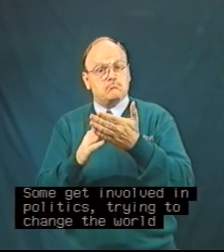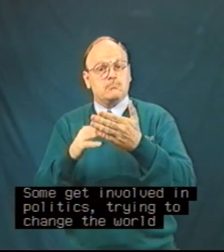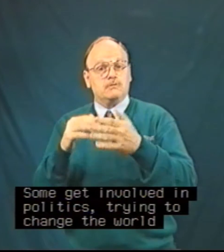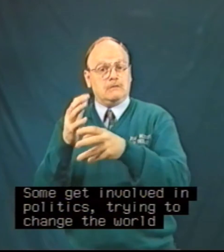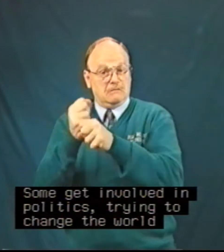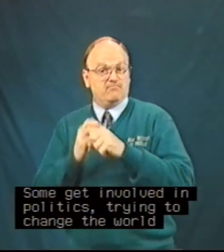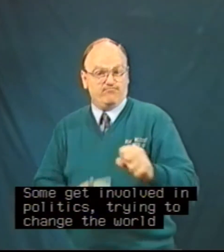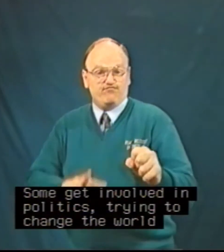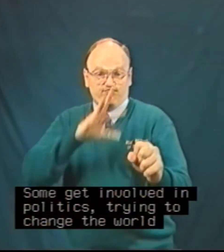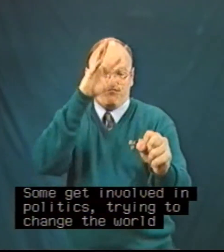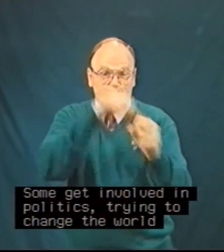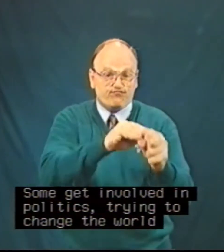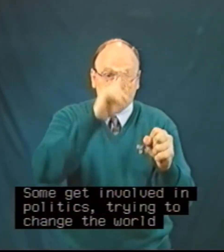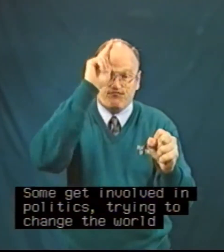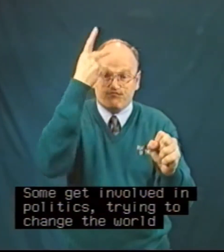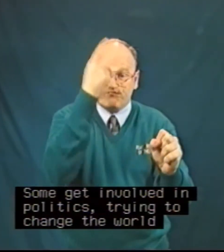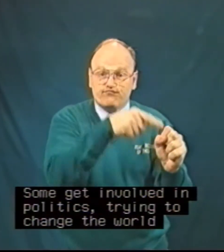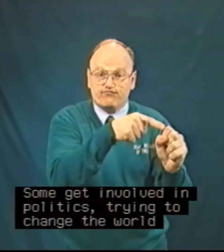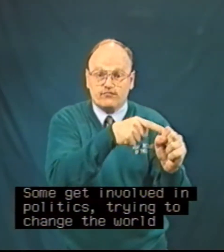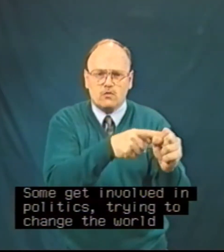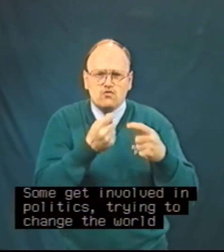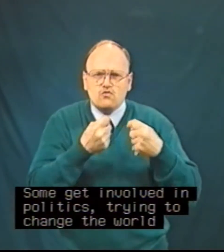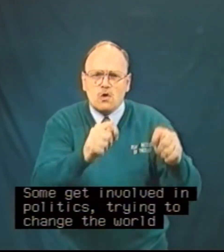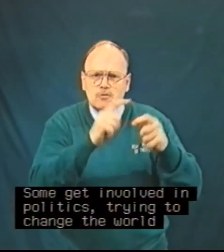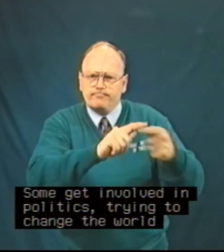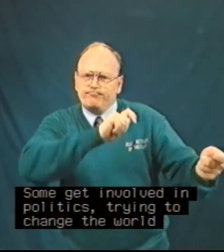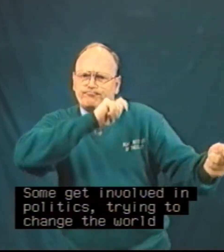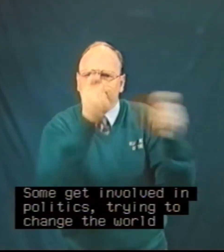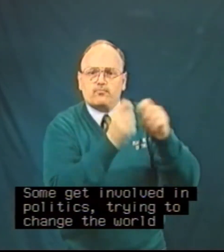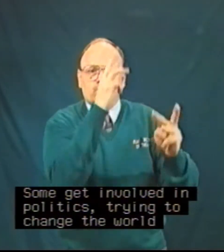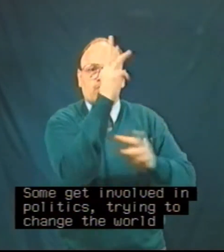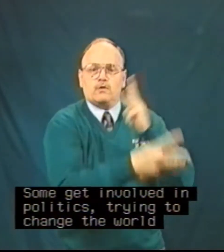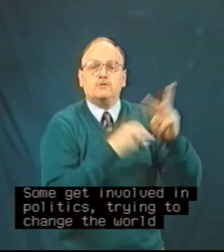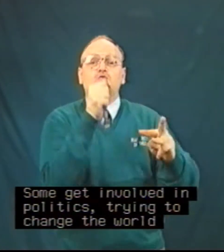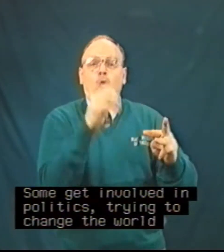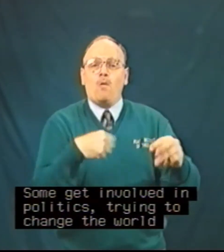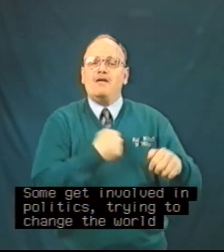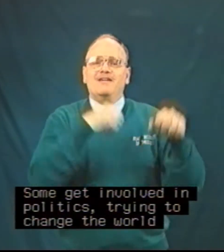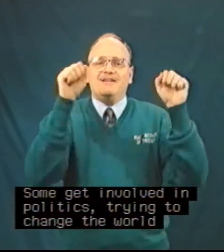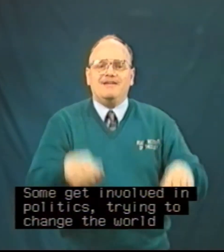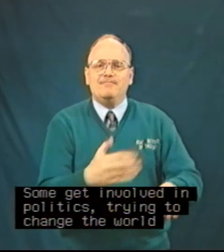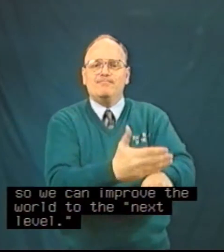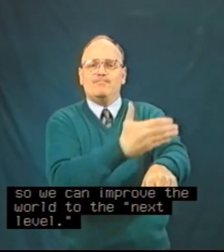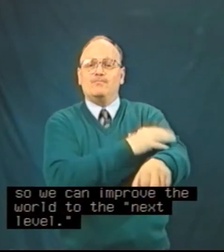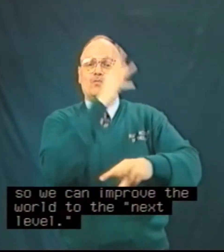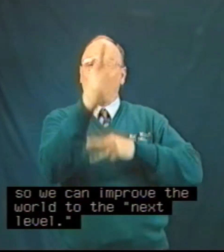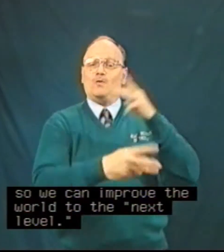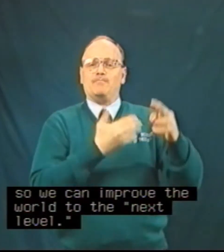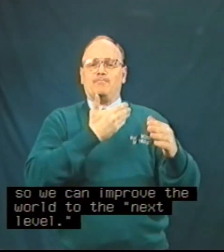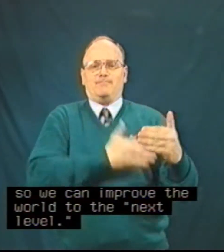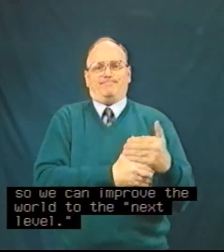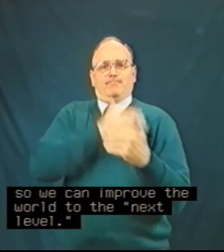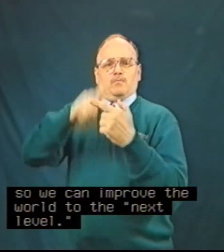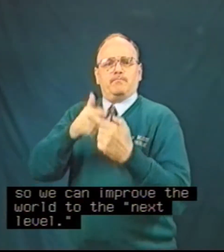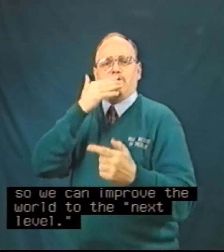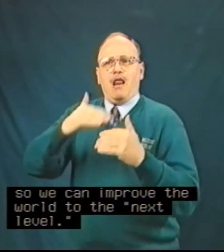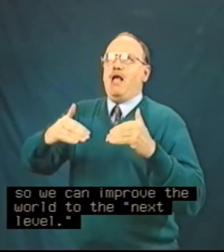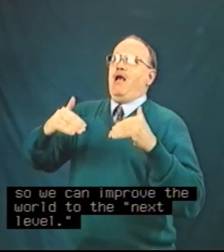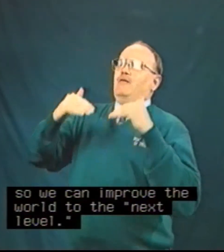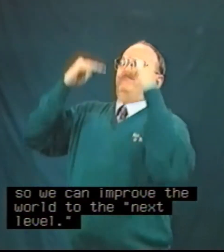Some get involved in politics, trying to change the world, so we can improve the world to the